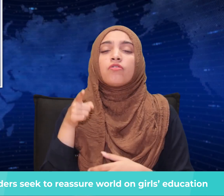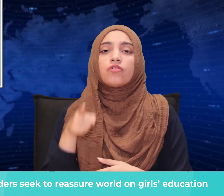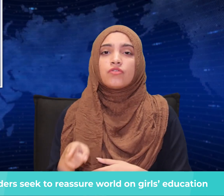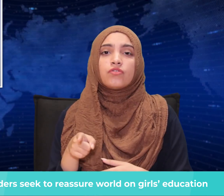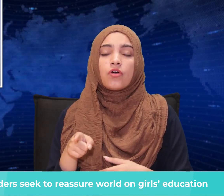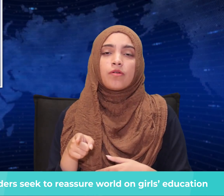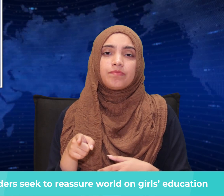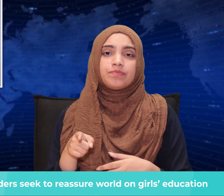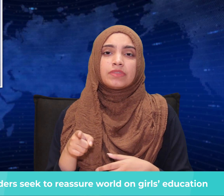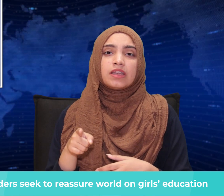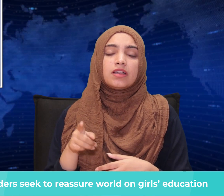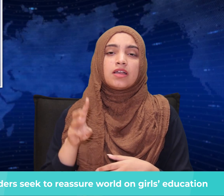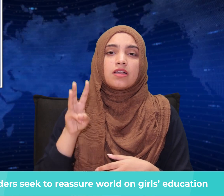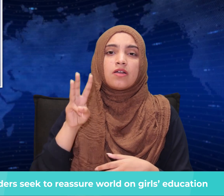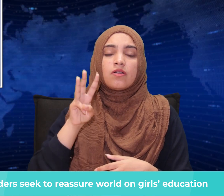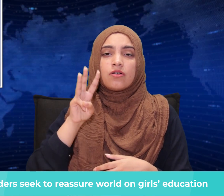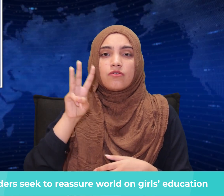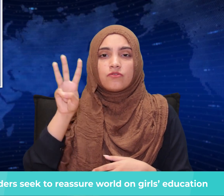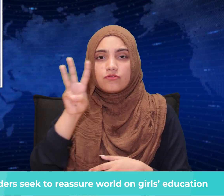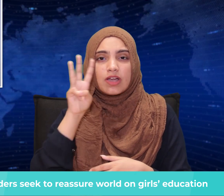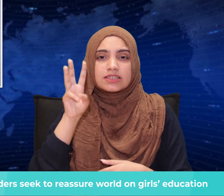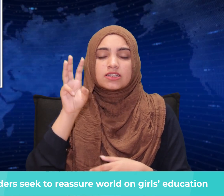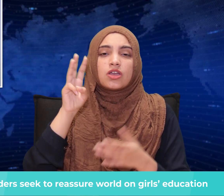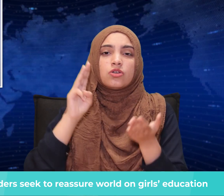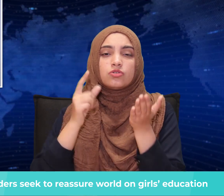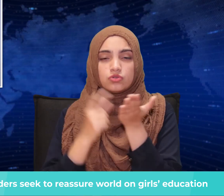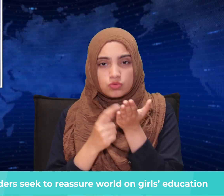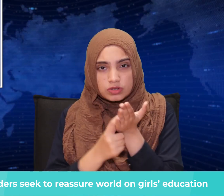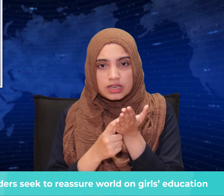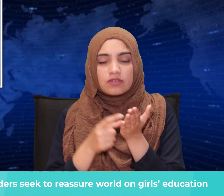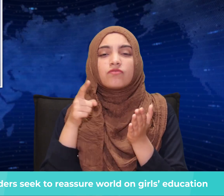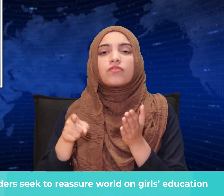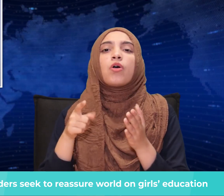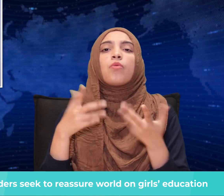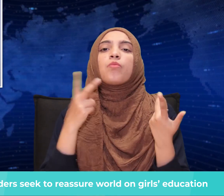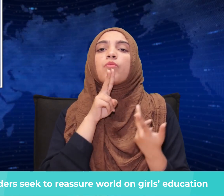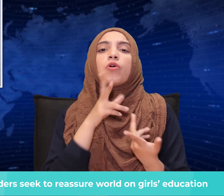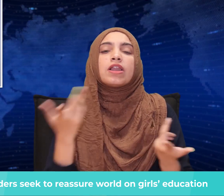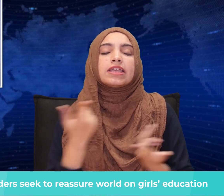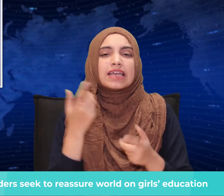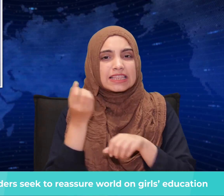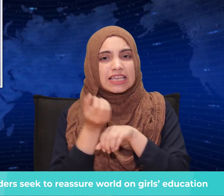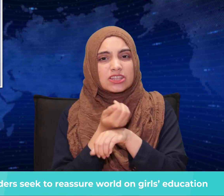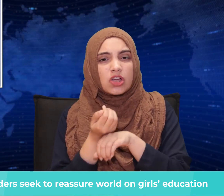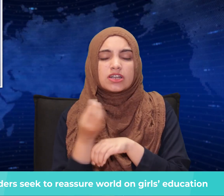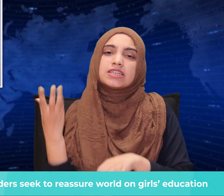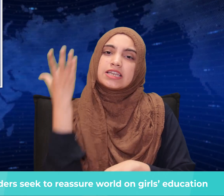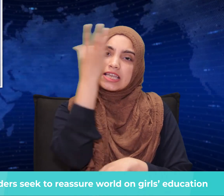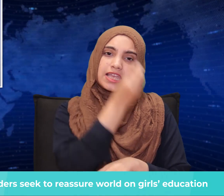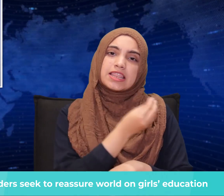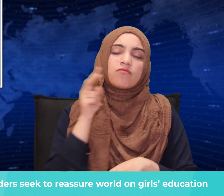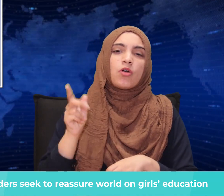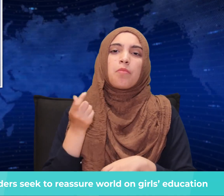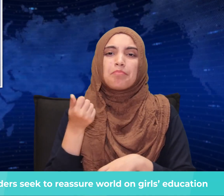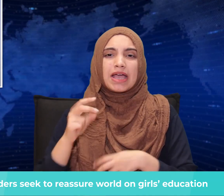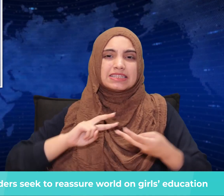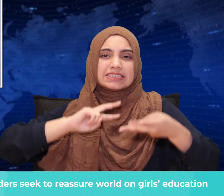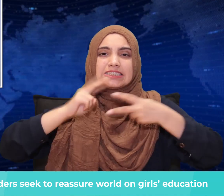Meanwhile, Western Union, which suspended operations 2 weeks ago, said on Thursday that it was resuming